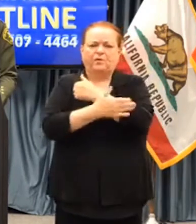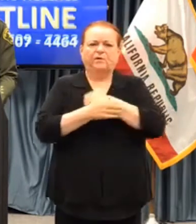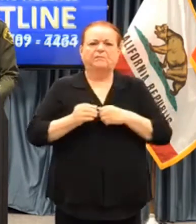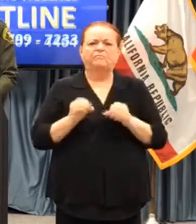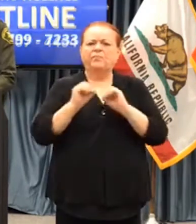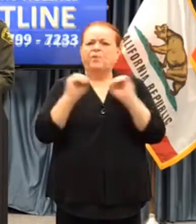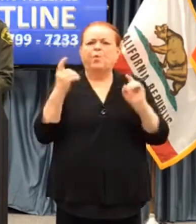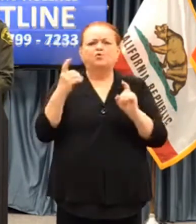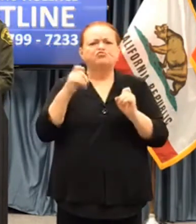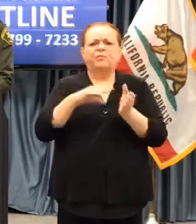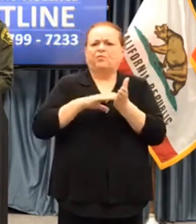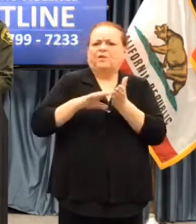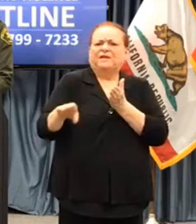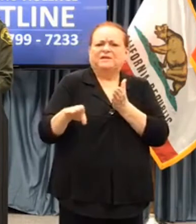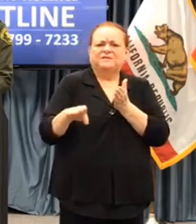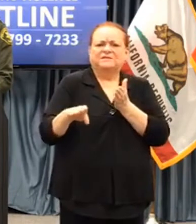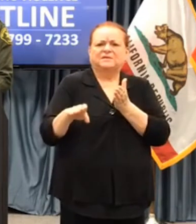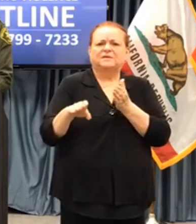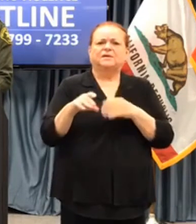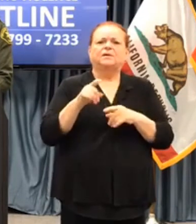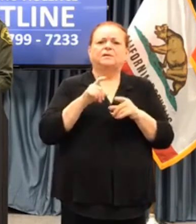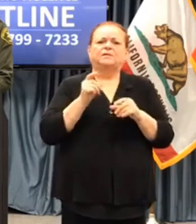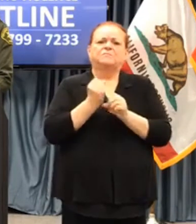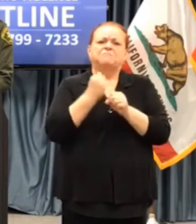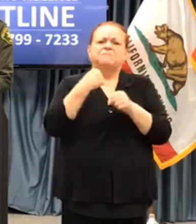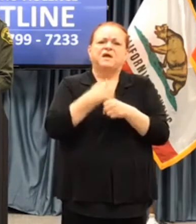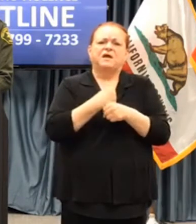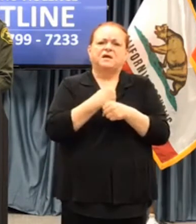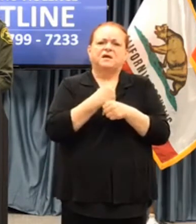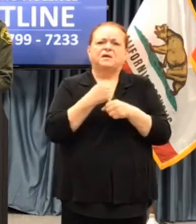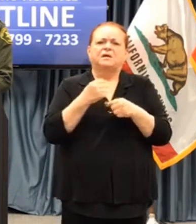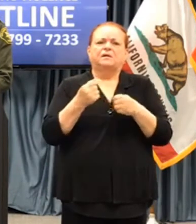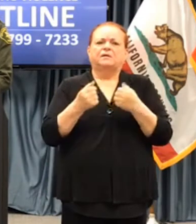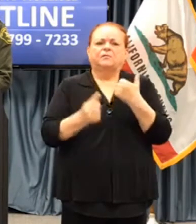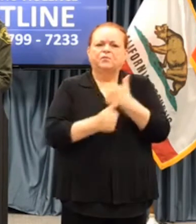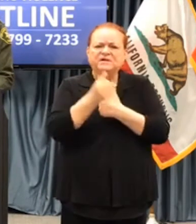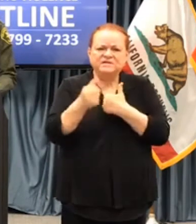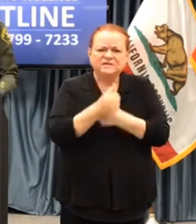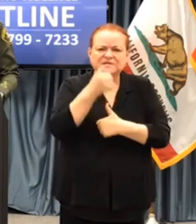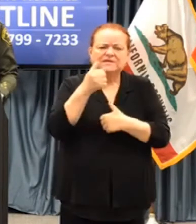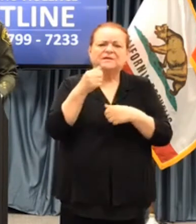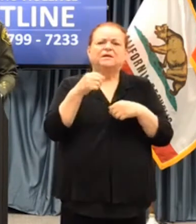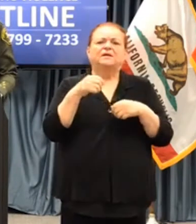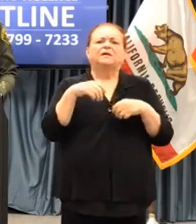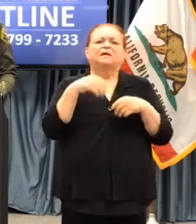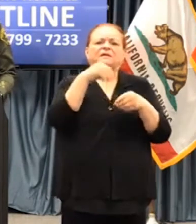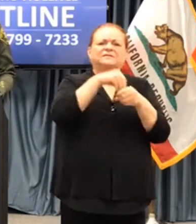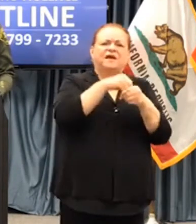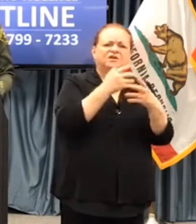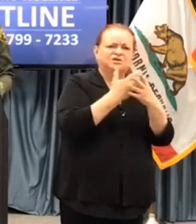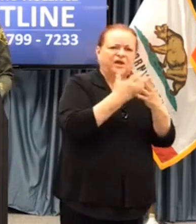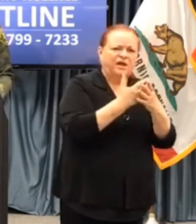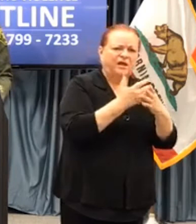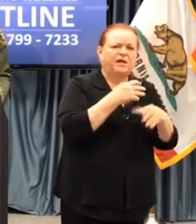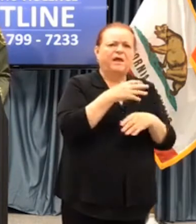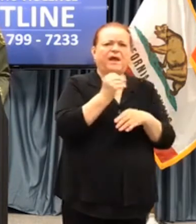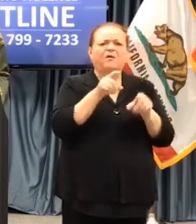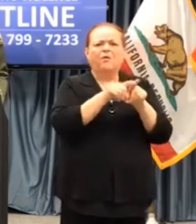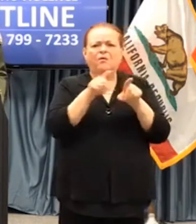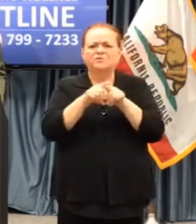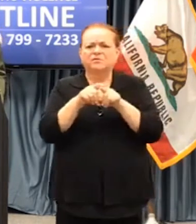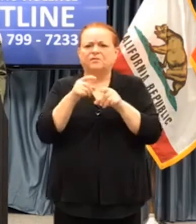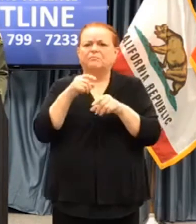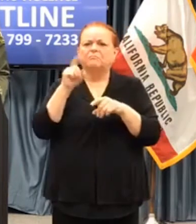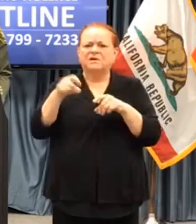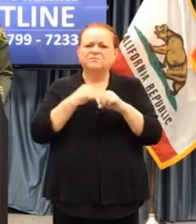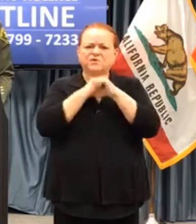is absolutely necessary to create capacity to mitigate risk inside the jails, while at the same time protecting the safety of the